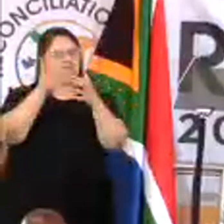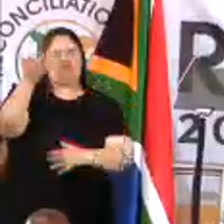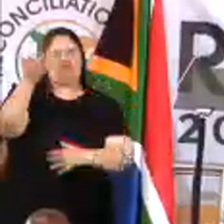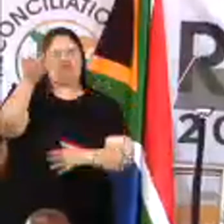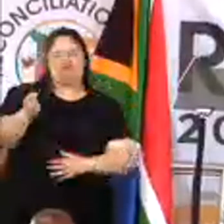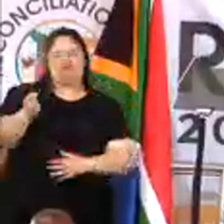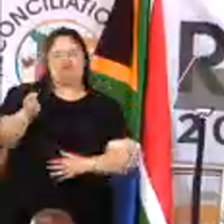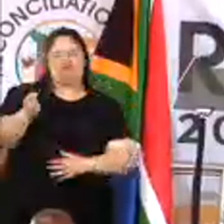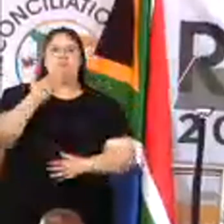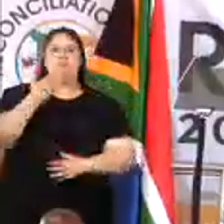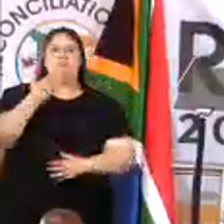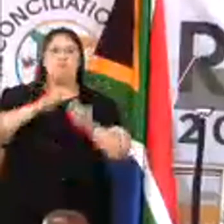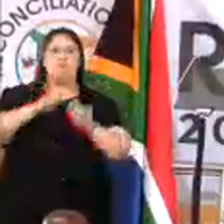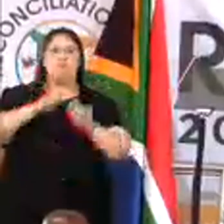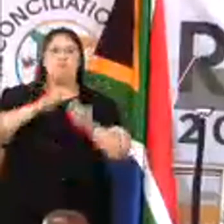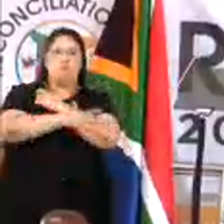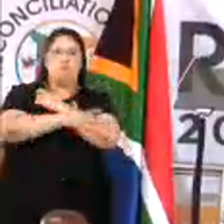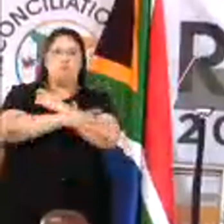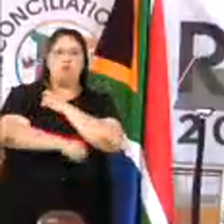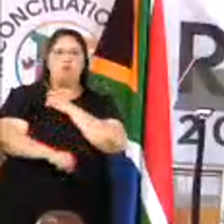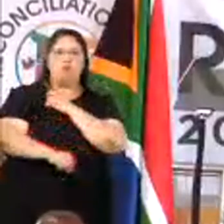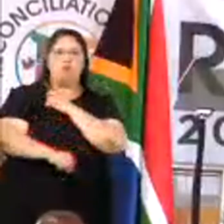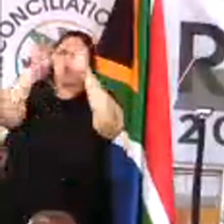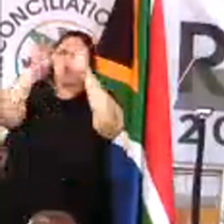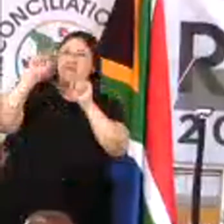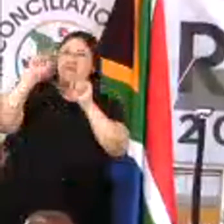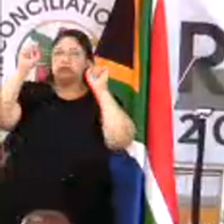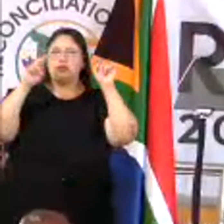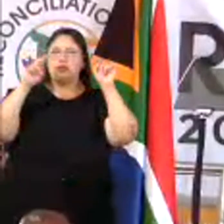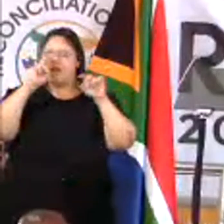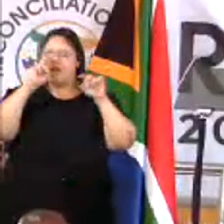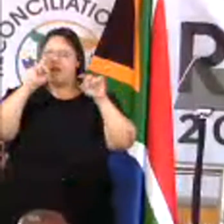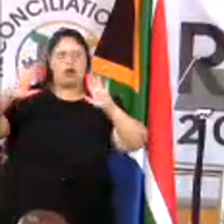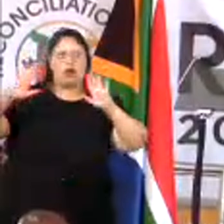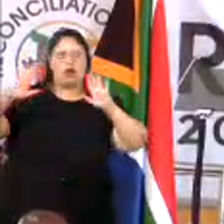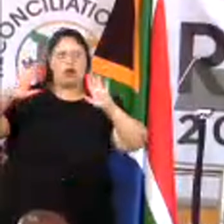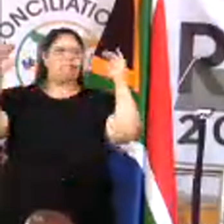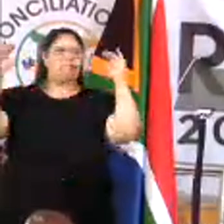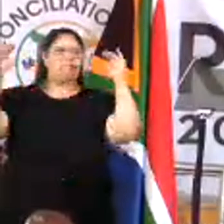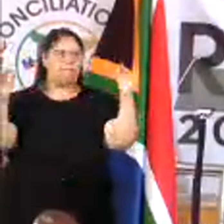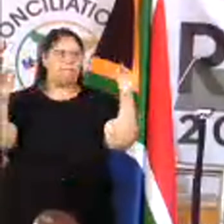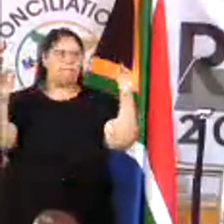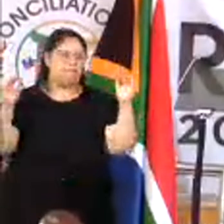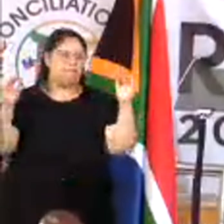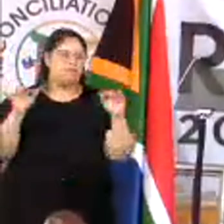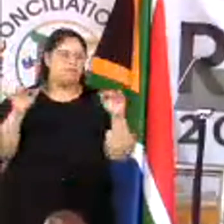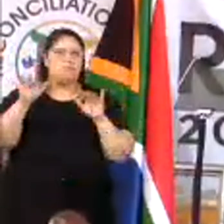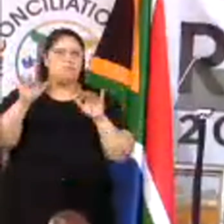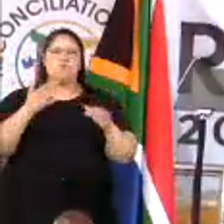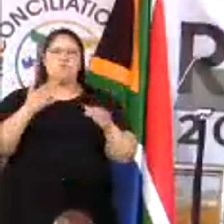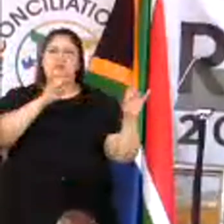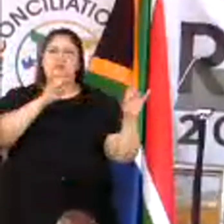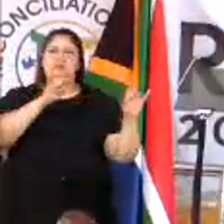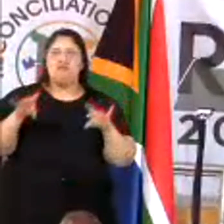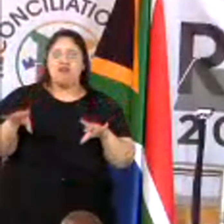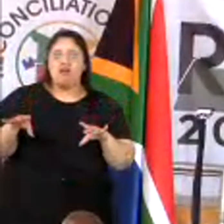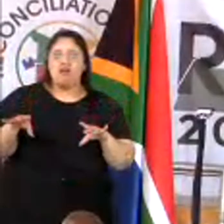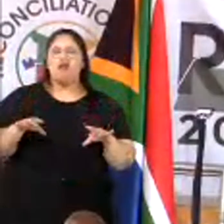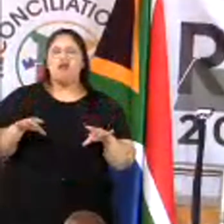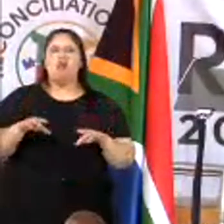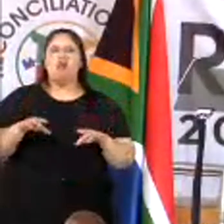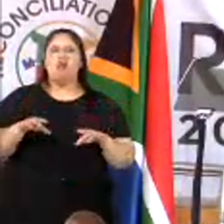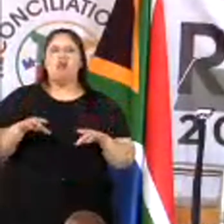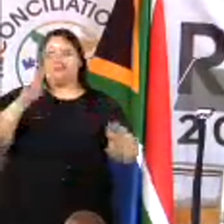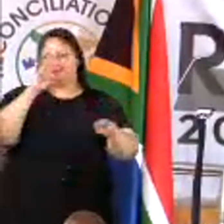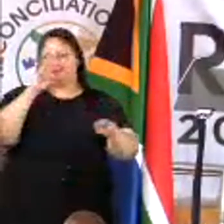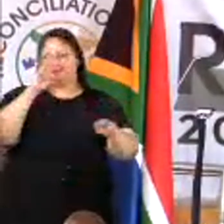The poorer peoples in the world must be uplifted. The people who are suffering